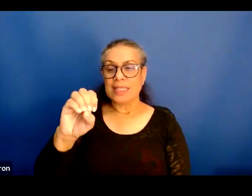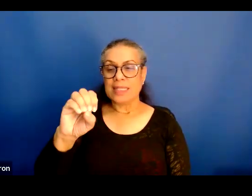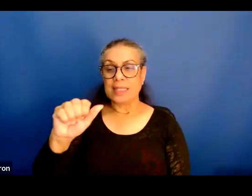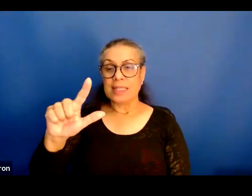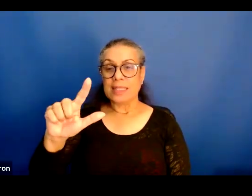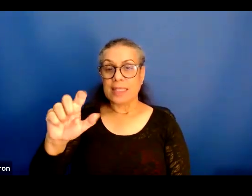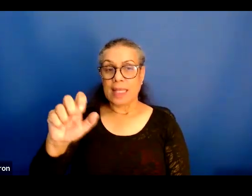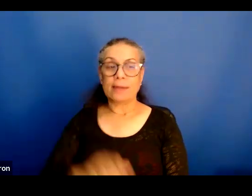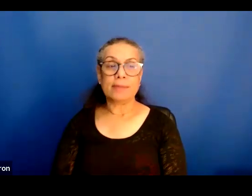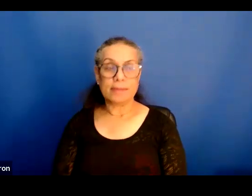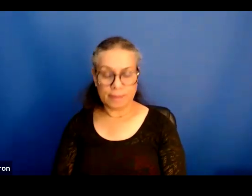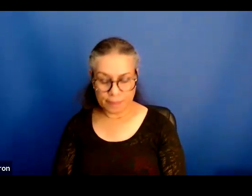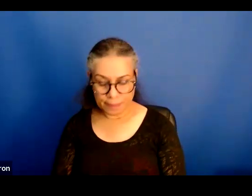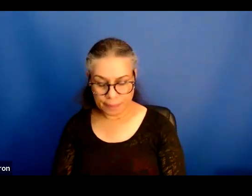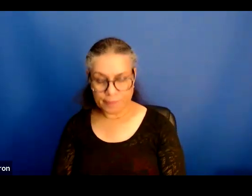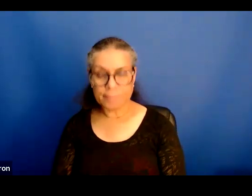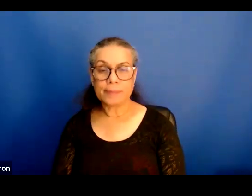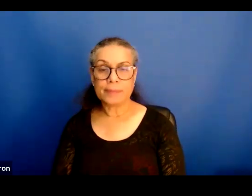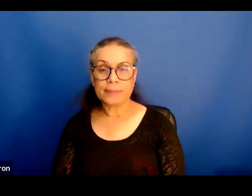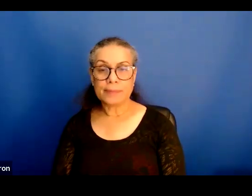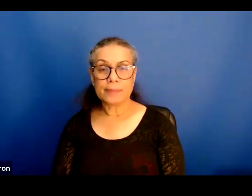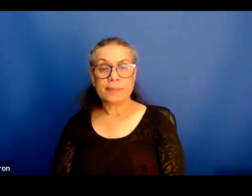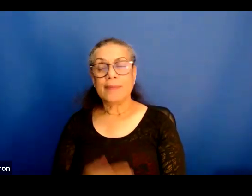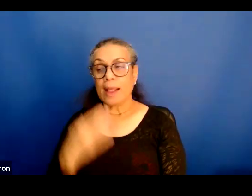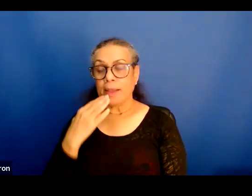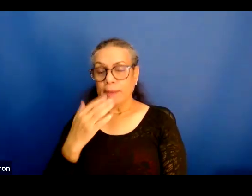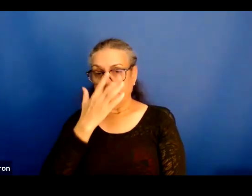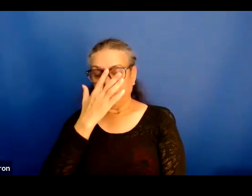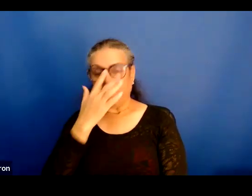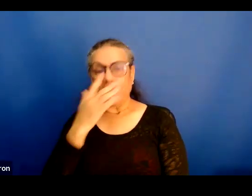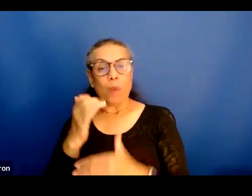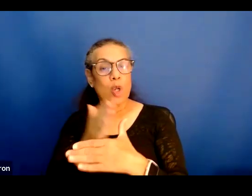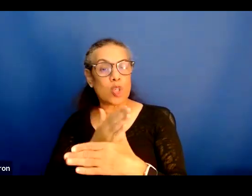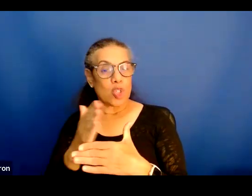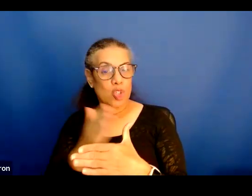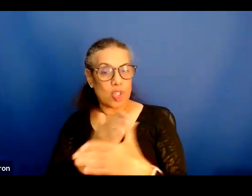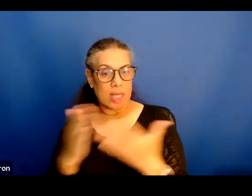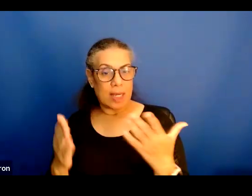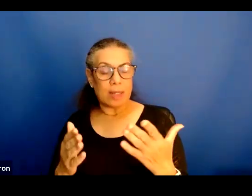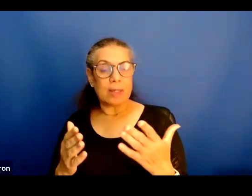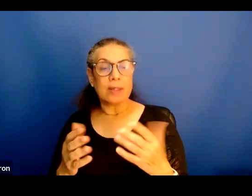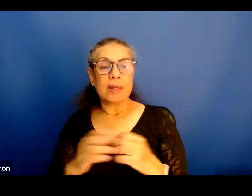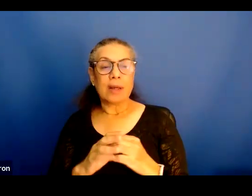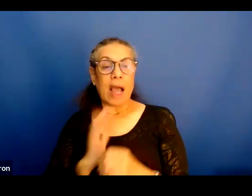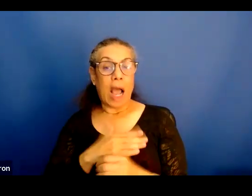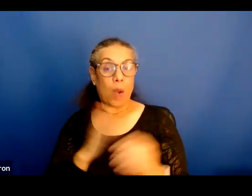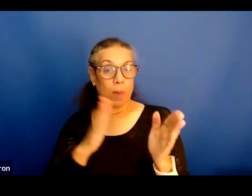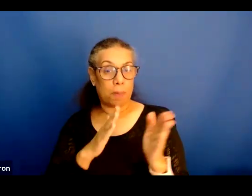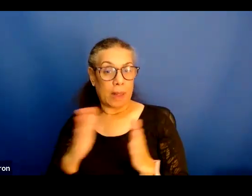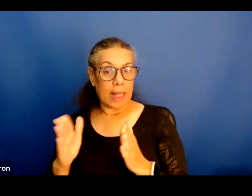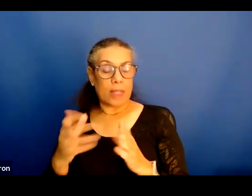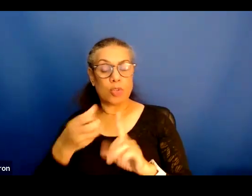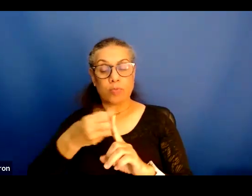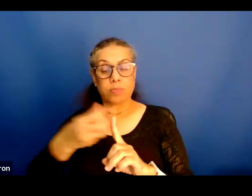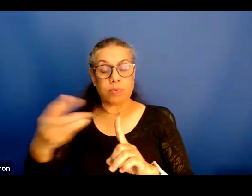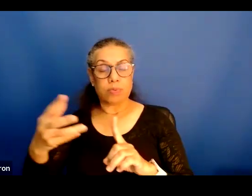Gamir. Our specialized programs. Please allow me to share the Office of Specialized Services strategic planning to expand